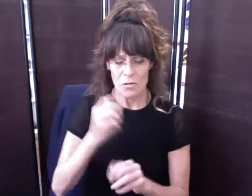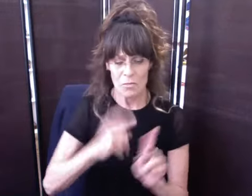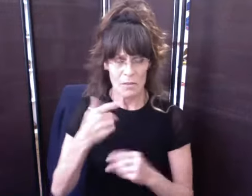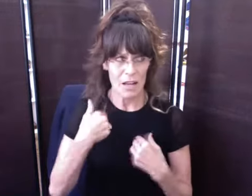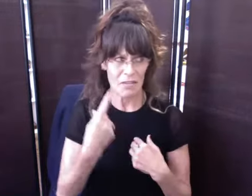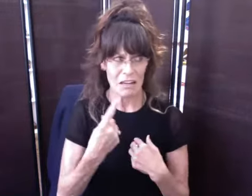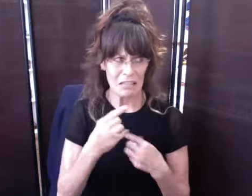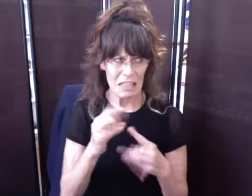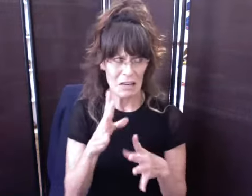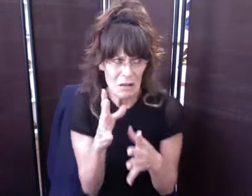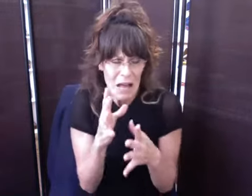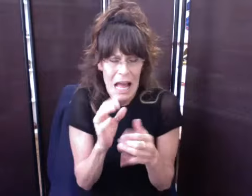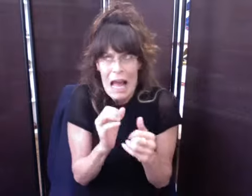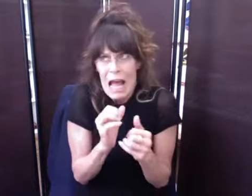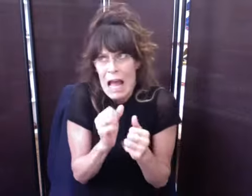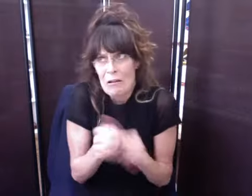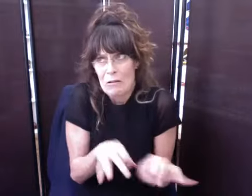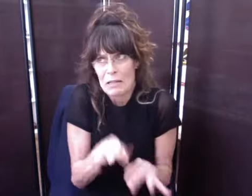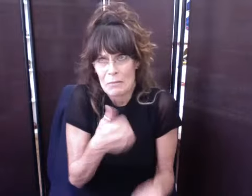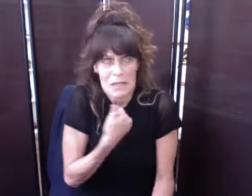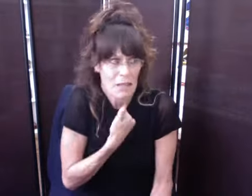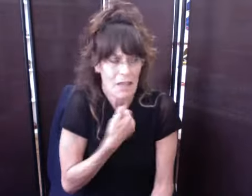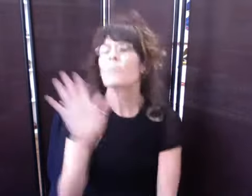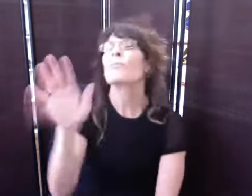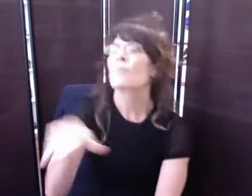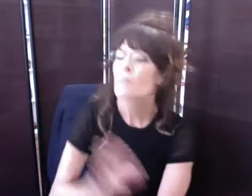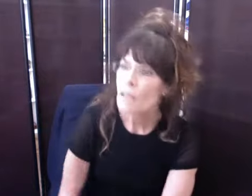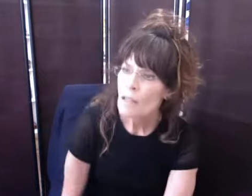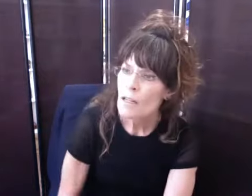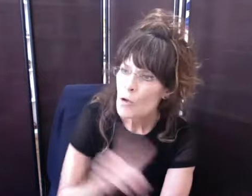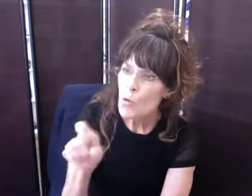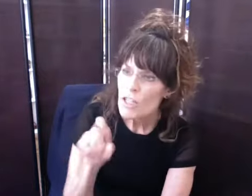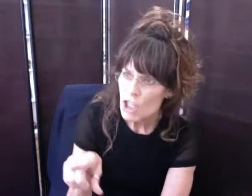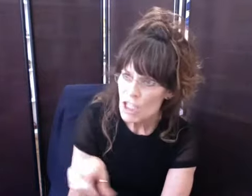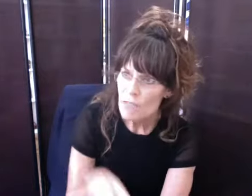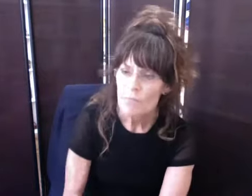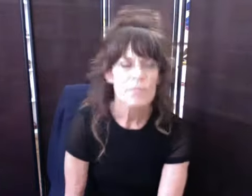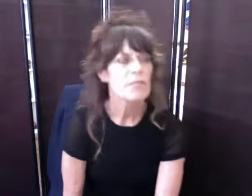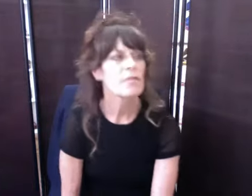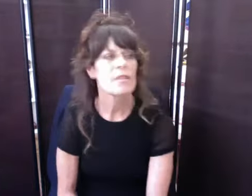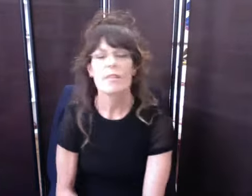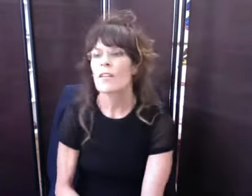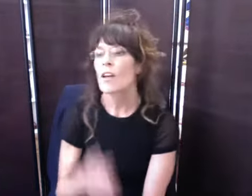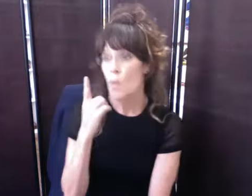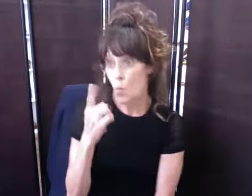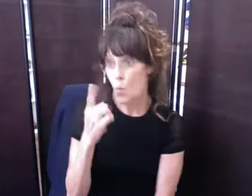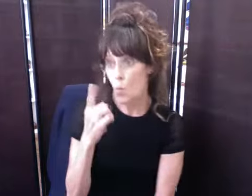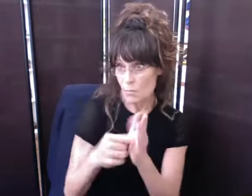didn't know how to say it. And so he said, well, let me ask you some questions. I'll ask you some. He said, Mike, the number one symptom of a broken soul is lack of